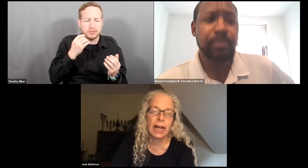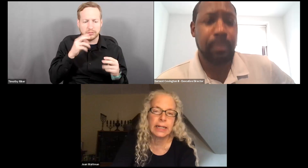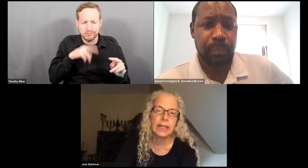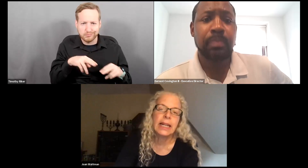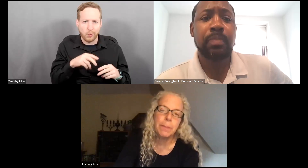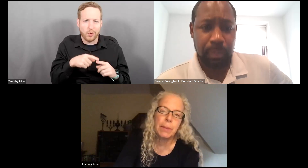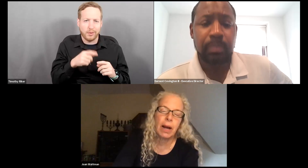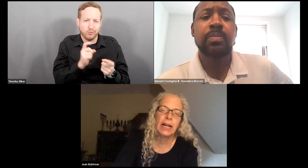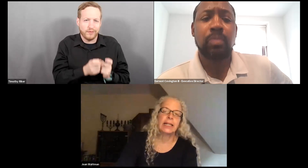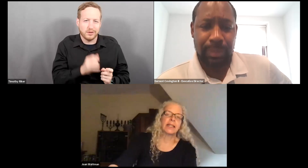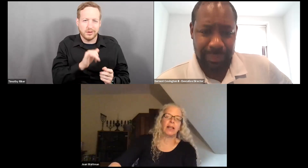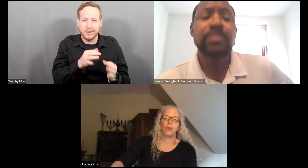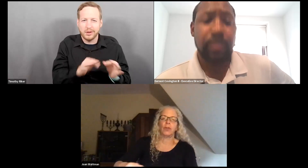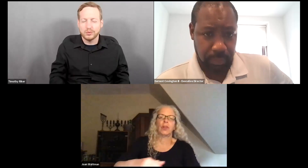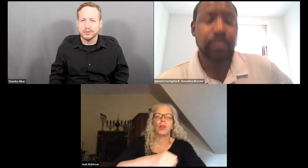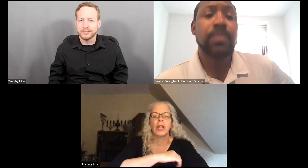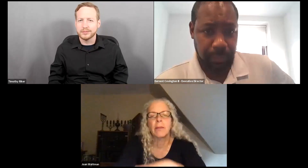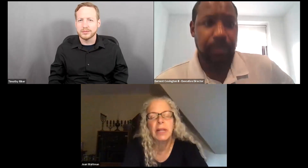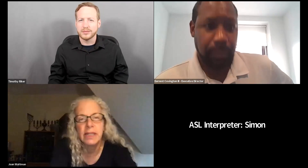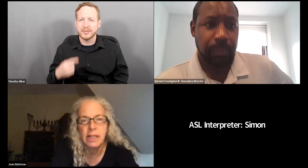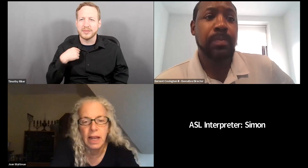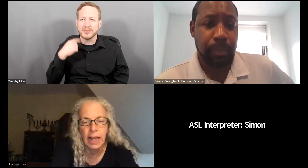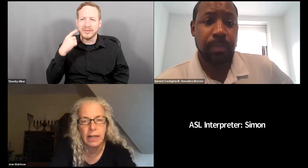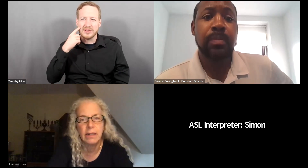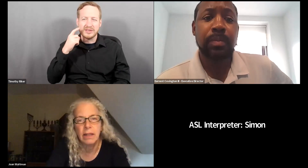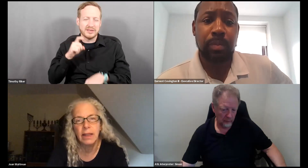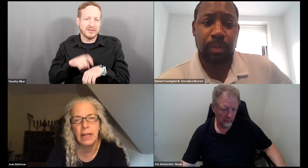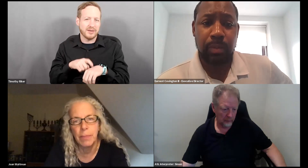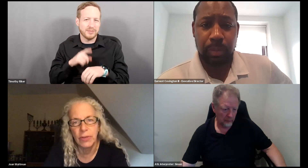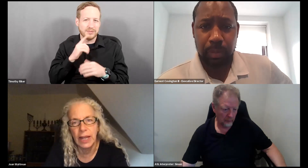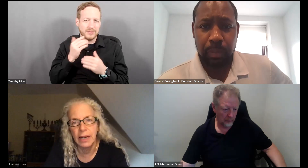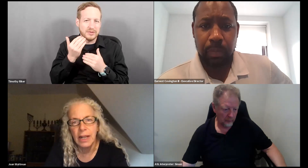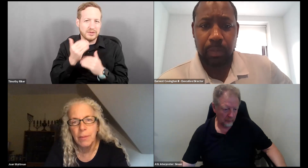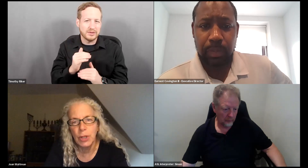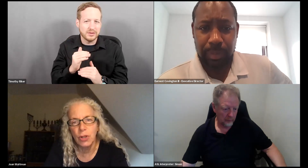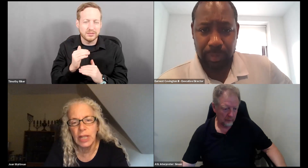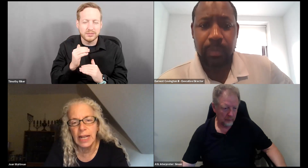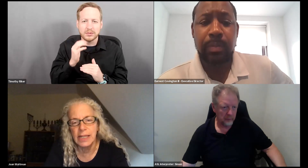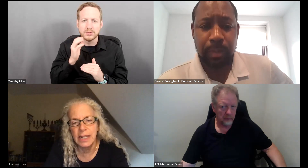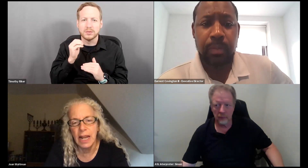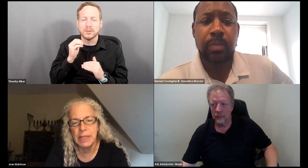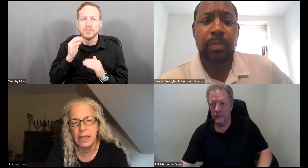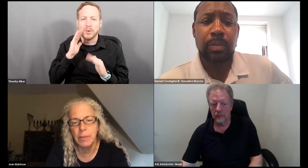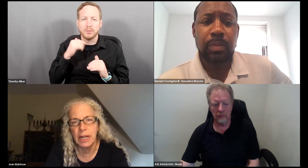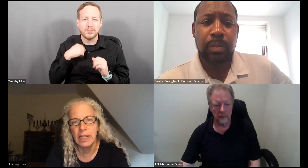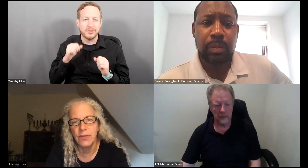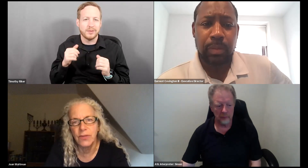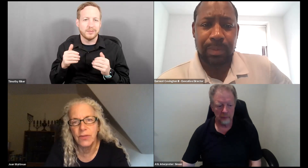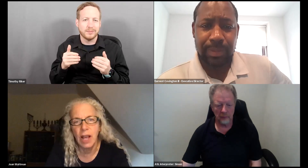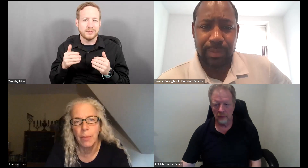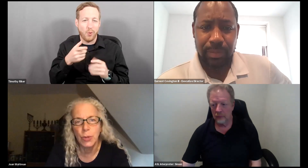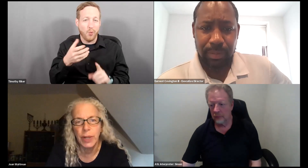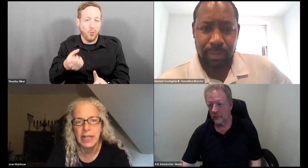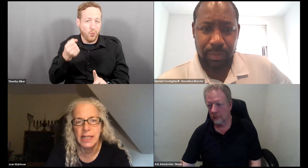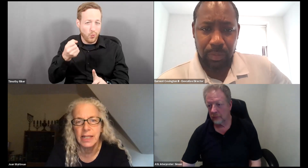in mind, keep it in mind as they look at the bids and think about that. But yes, the time is limited as